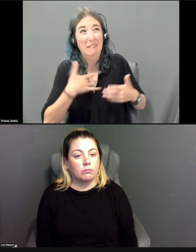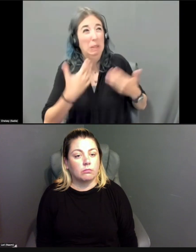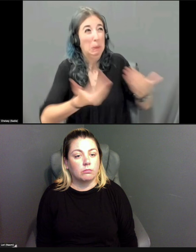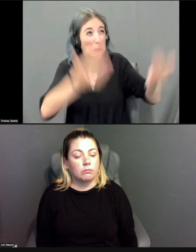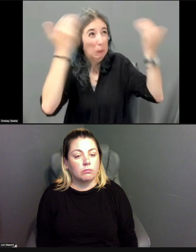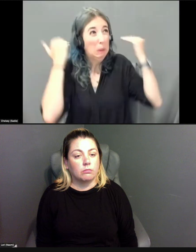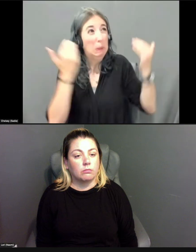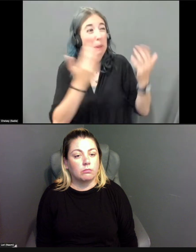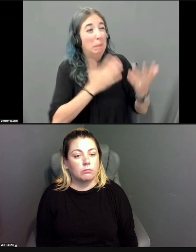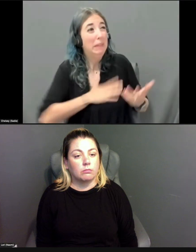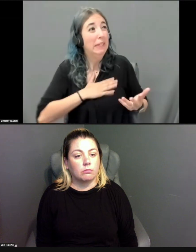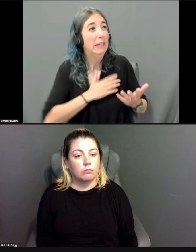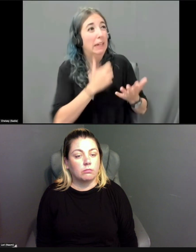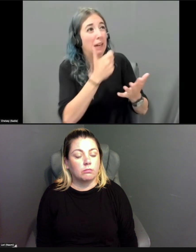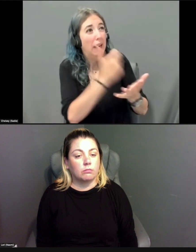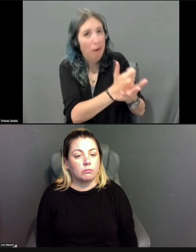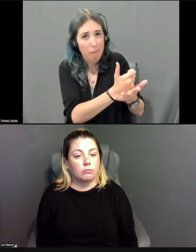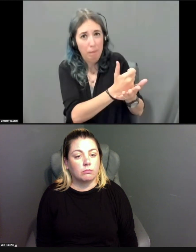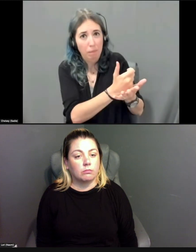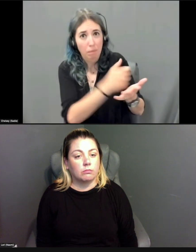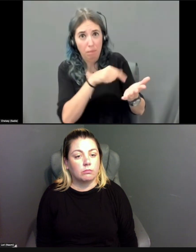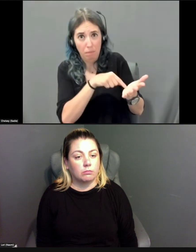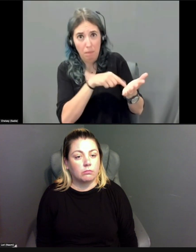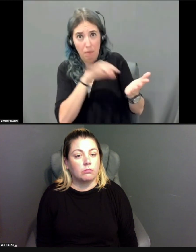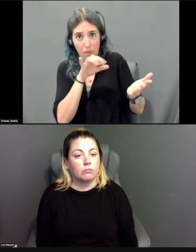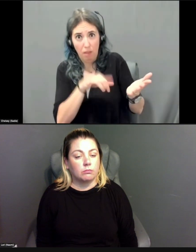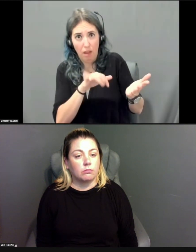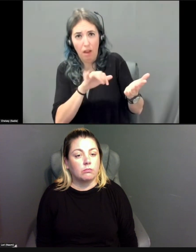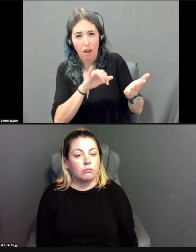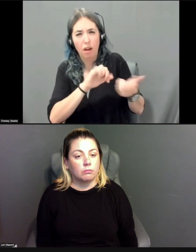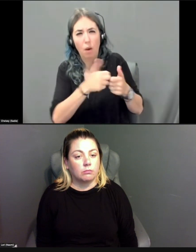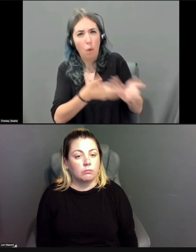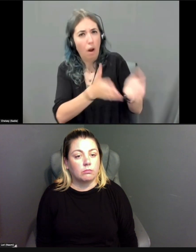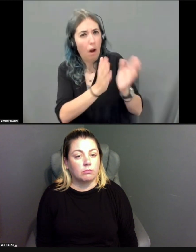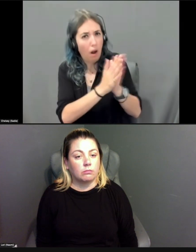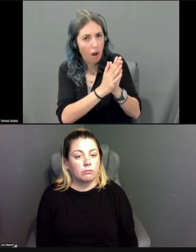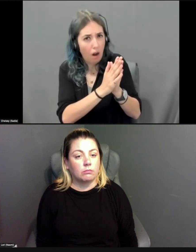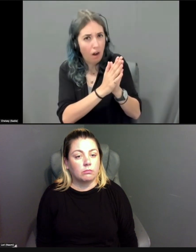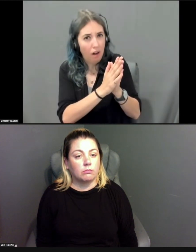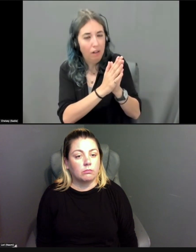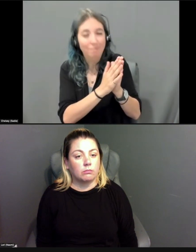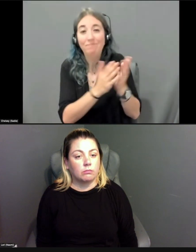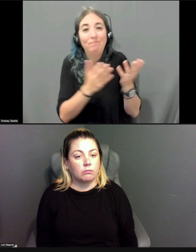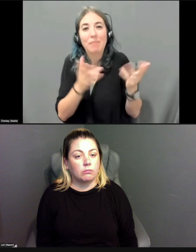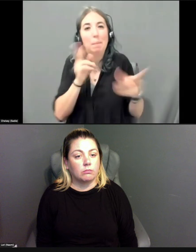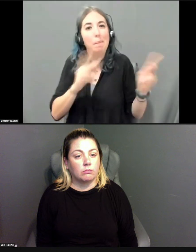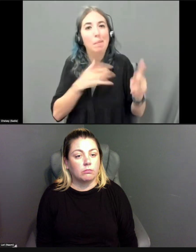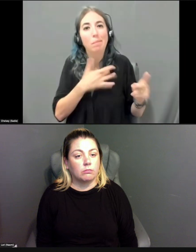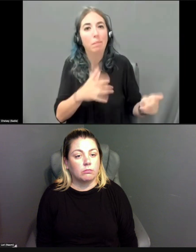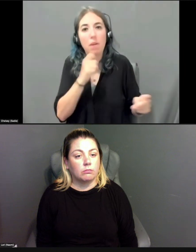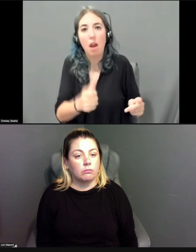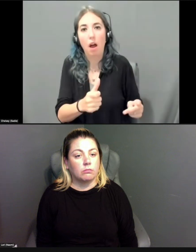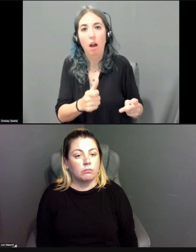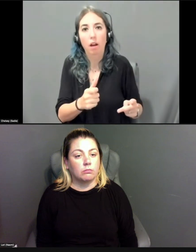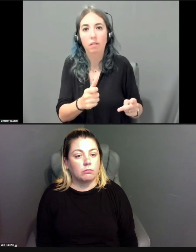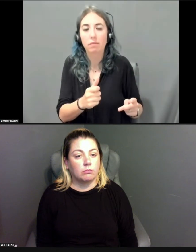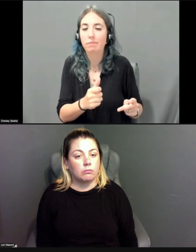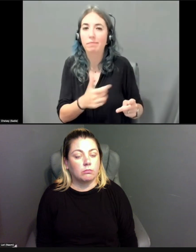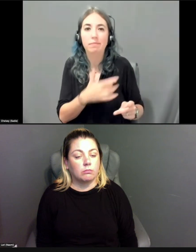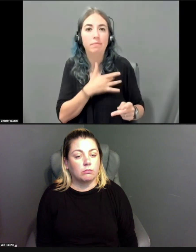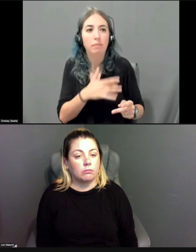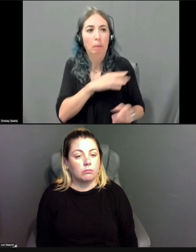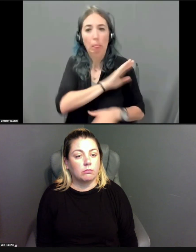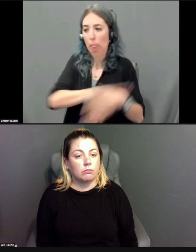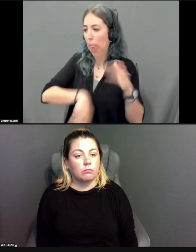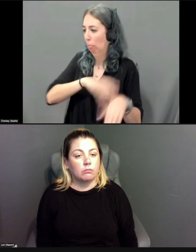back into this whole second guessing ourselves and our needs, because, like, especially in a work situation, you almost feel